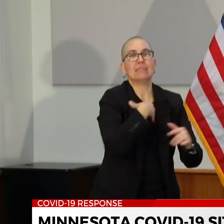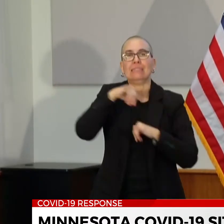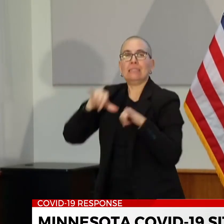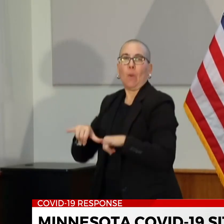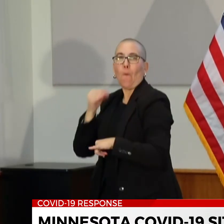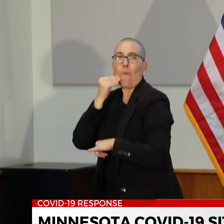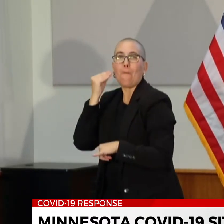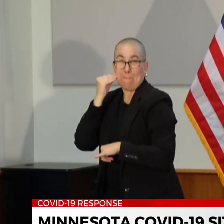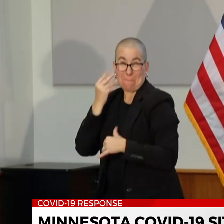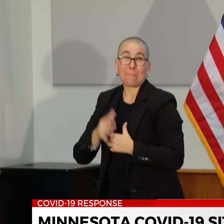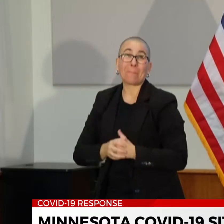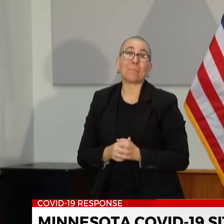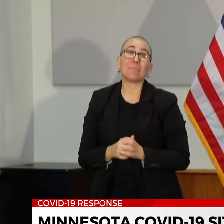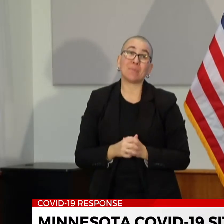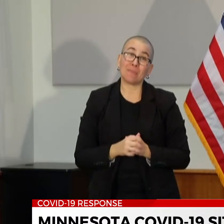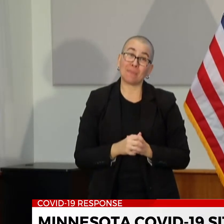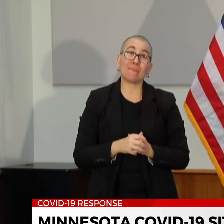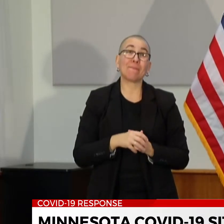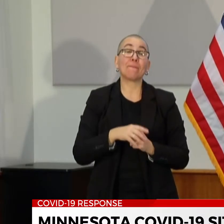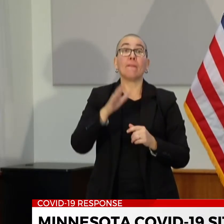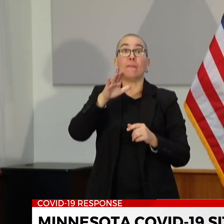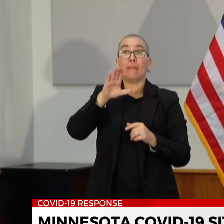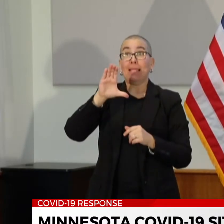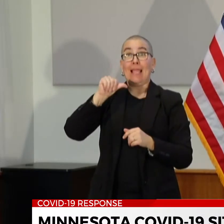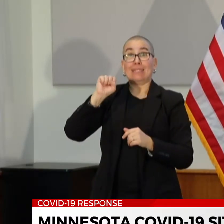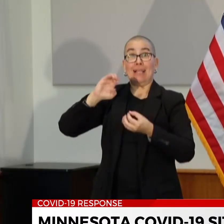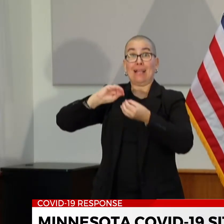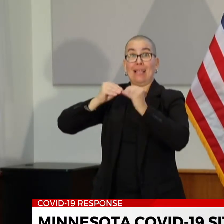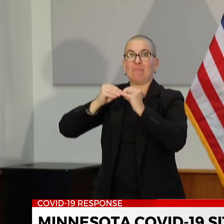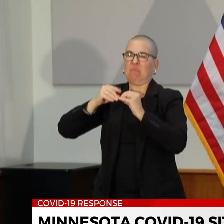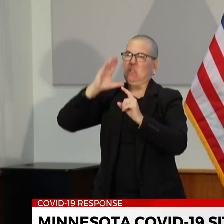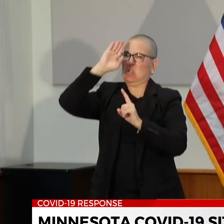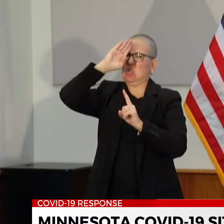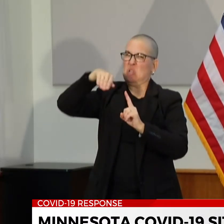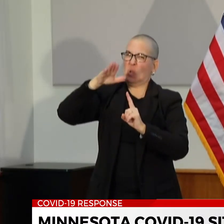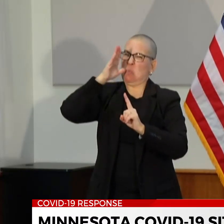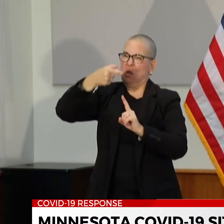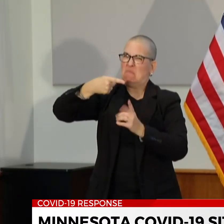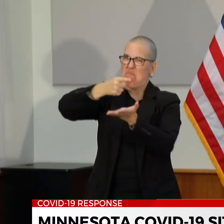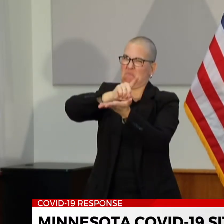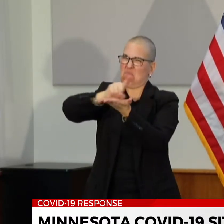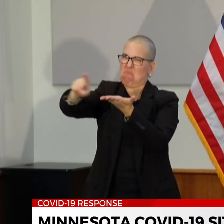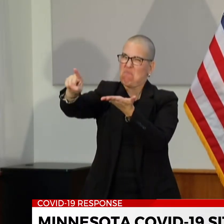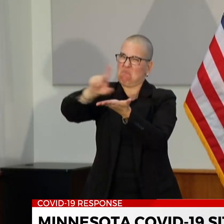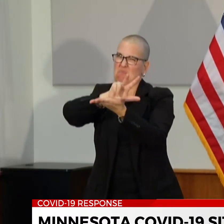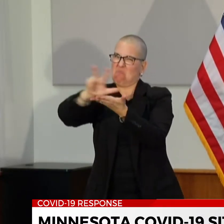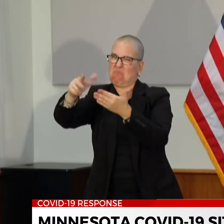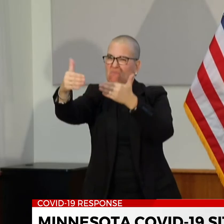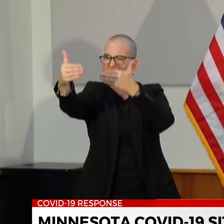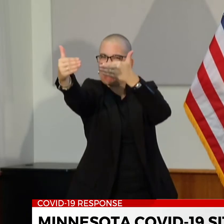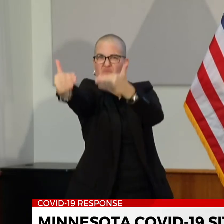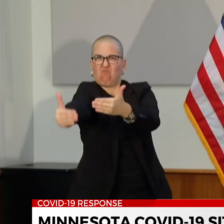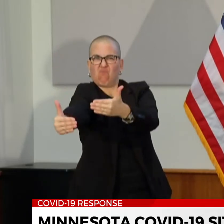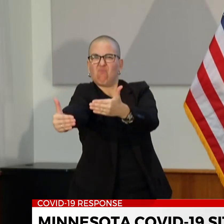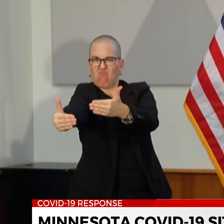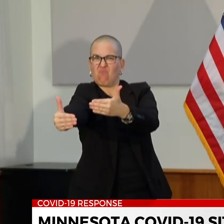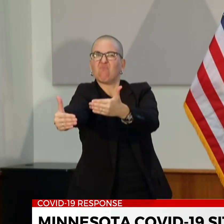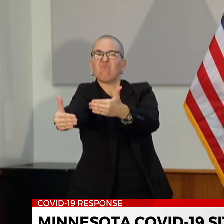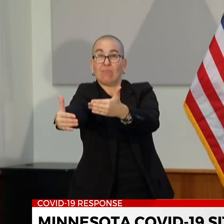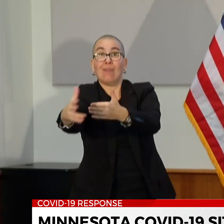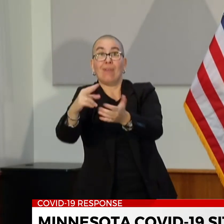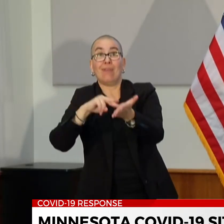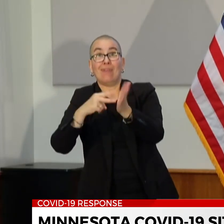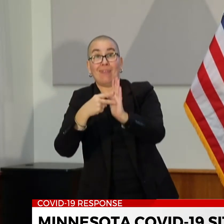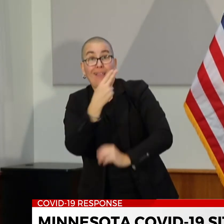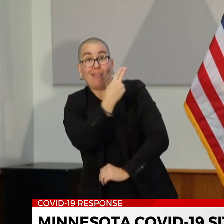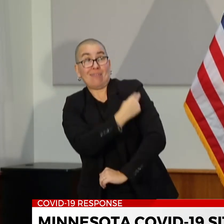on cases, we look to that in the 1 to 3 week time frame, hospitalizations probably 2 to 4 weeks, and deaths 3 to